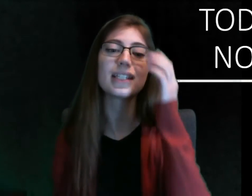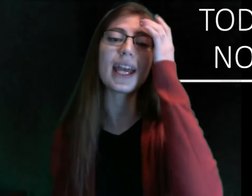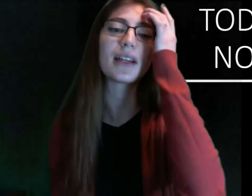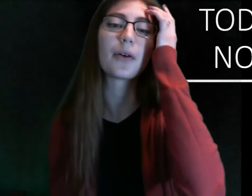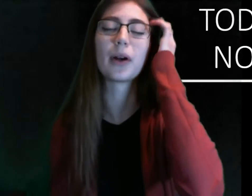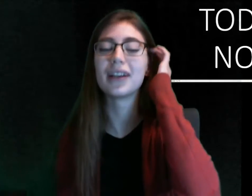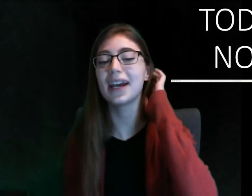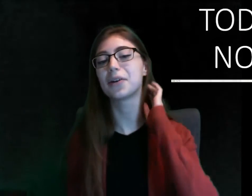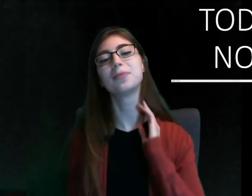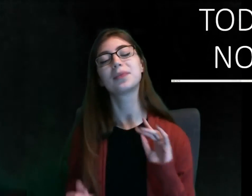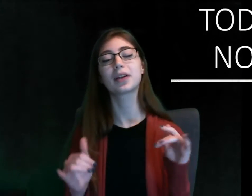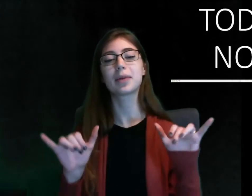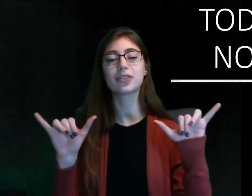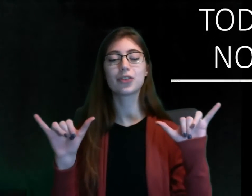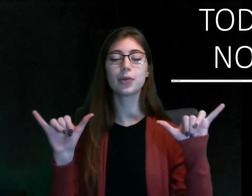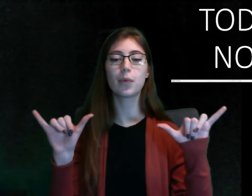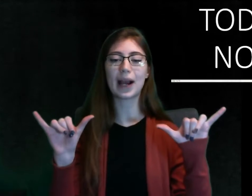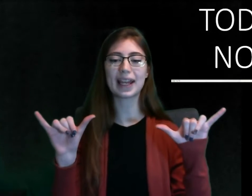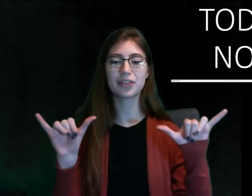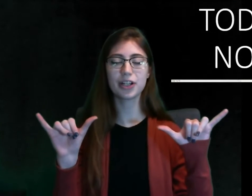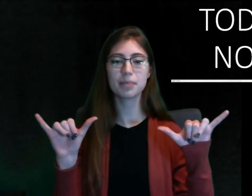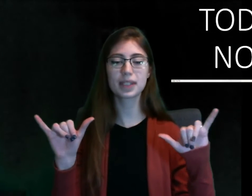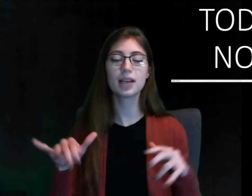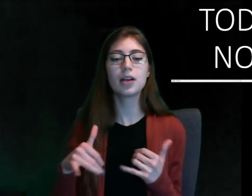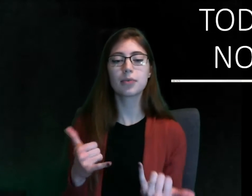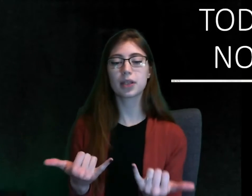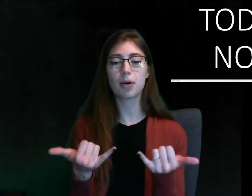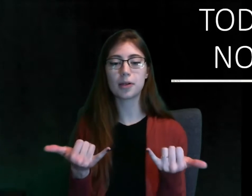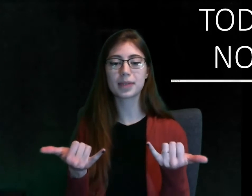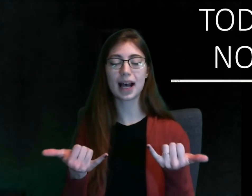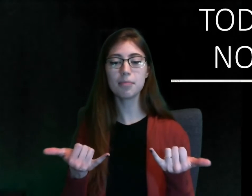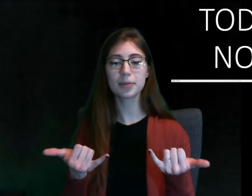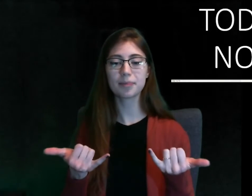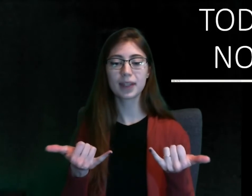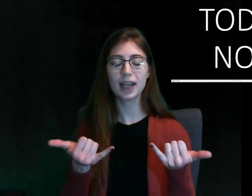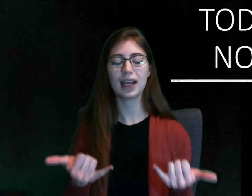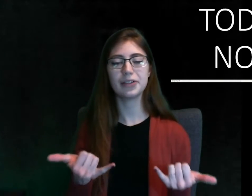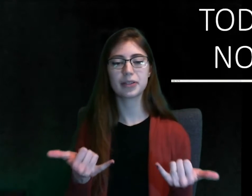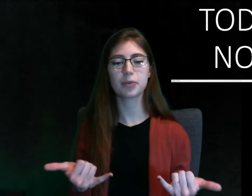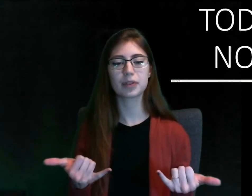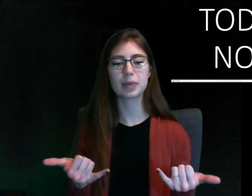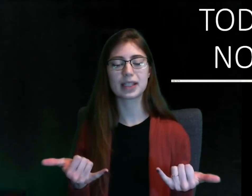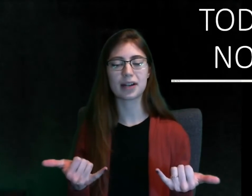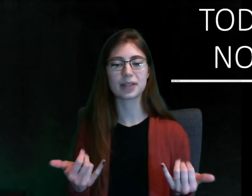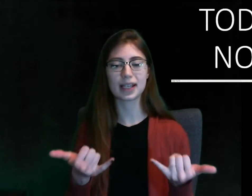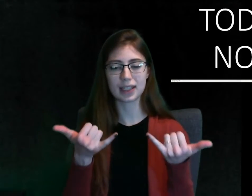Today, or now, you're going to make 2 Y hand shapes with your palms up and just move them down slightly.